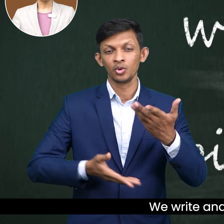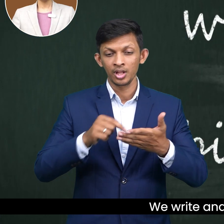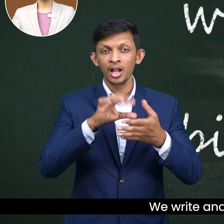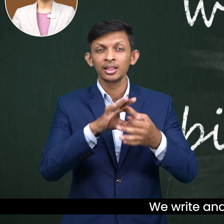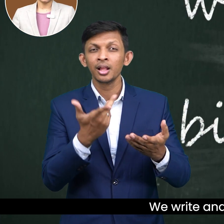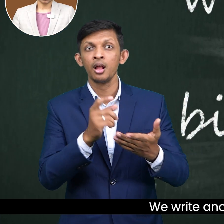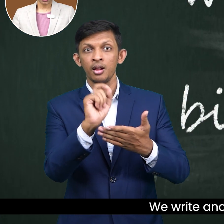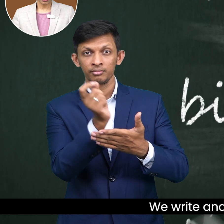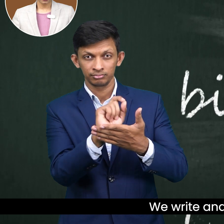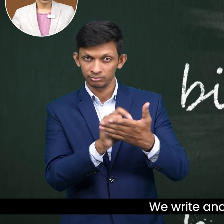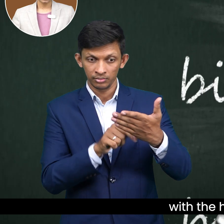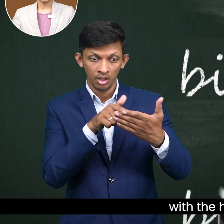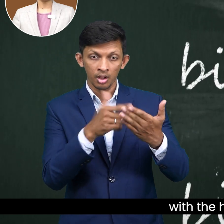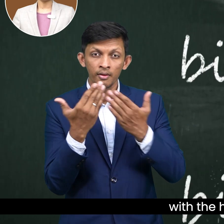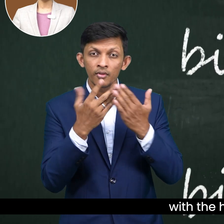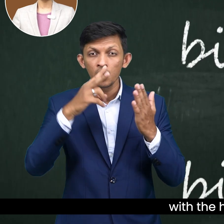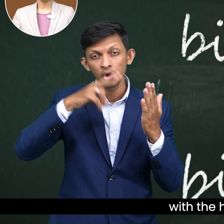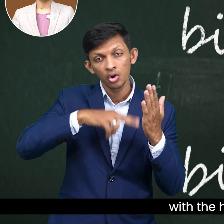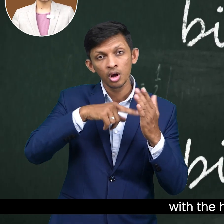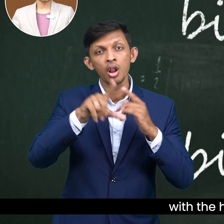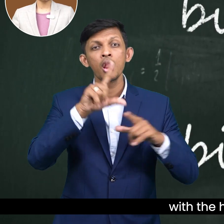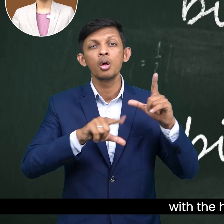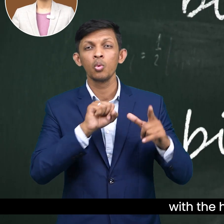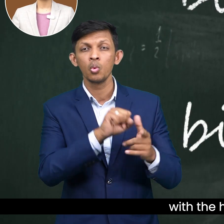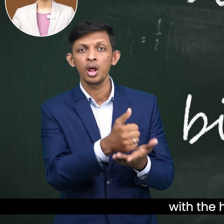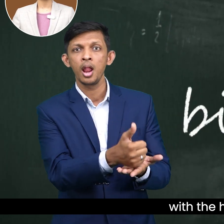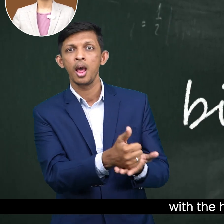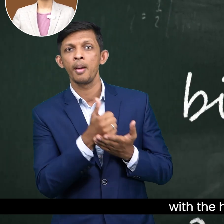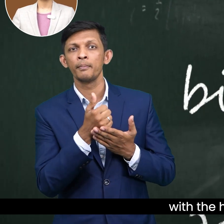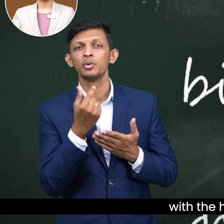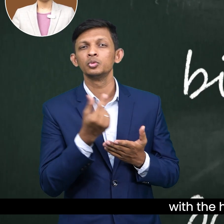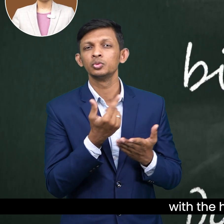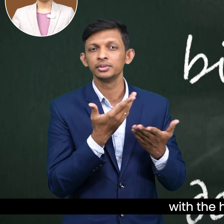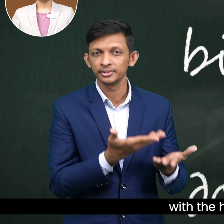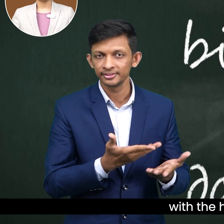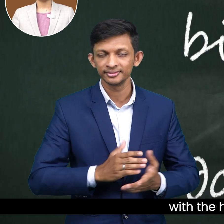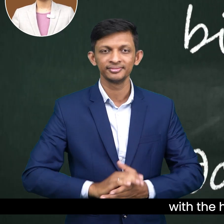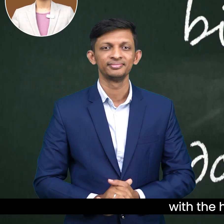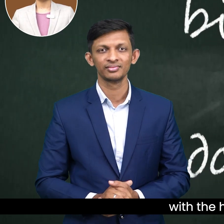We write and read languages with the help of scripts.